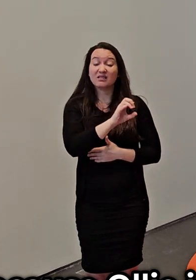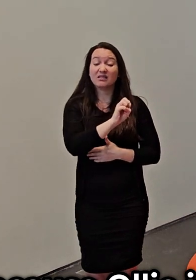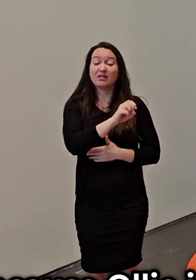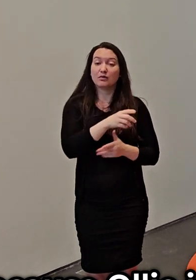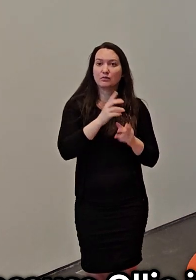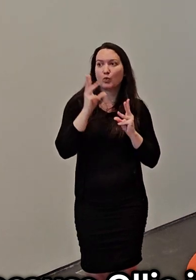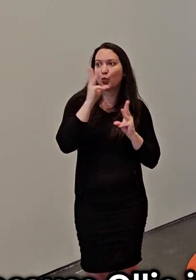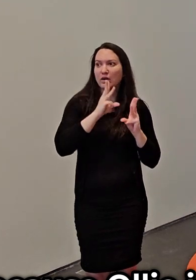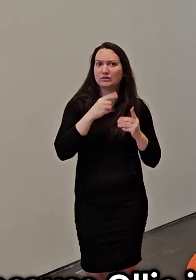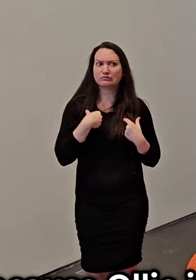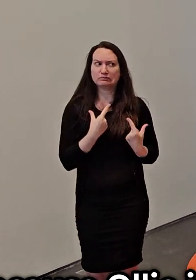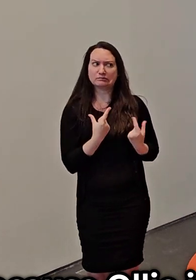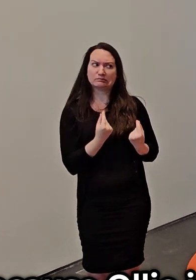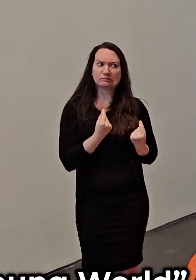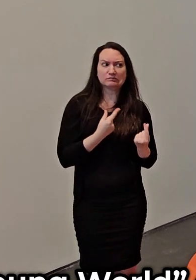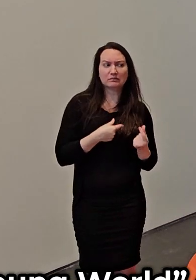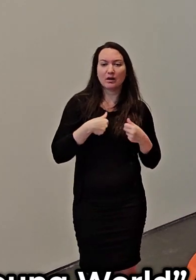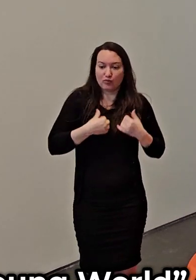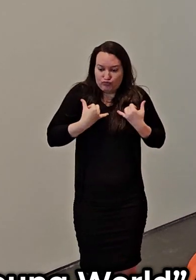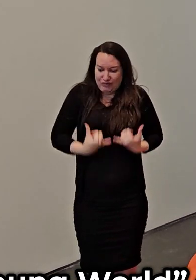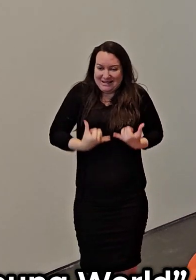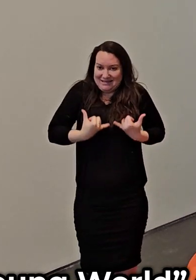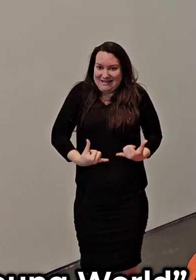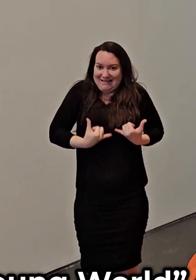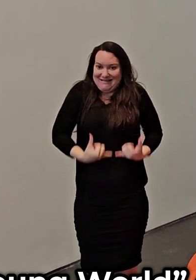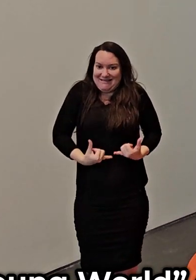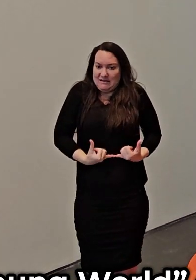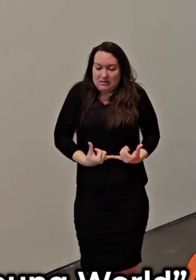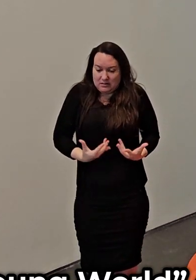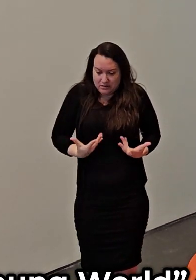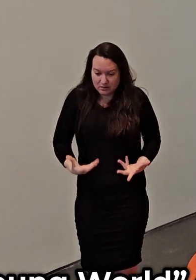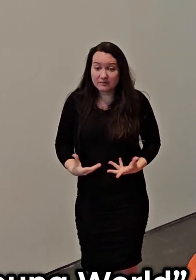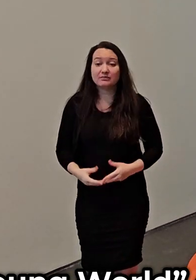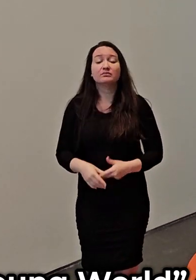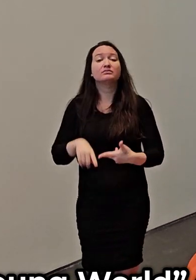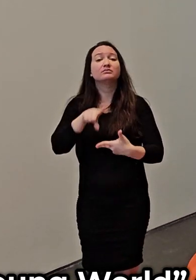and now. Hey Young World directly discusses power